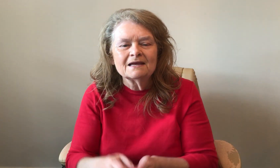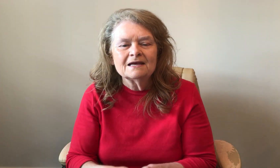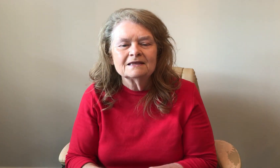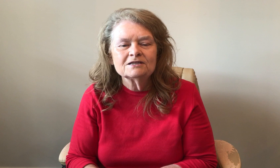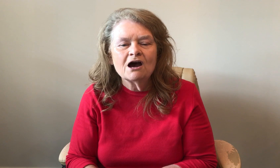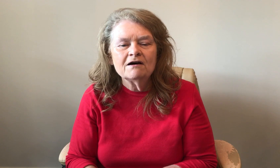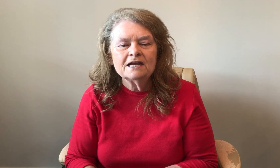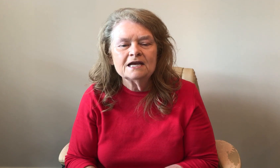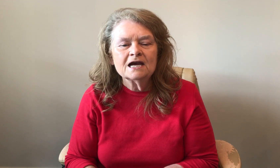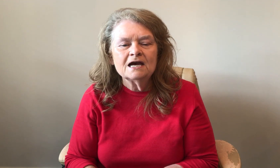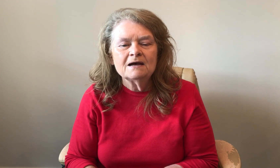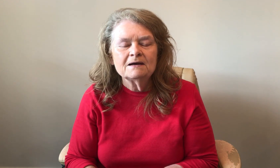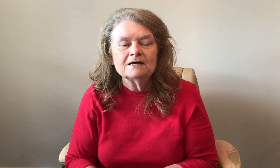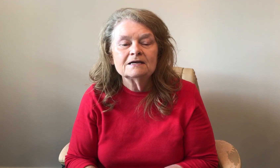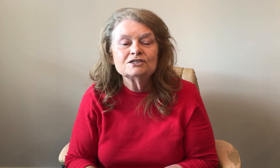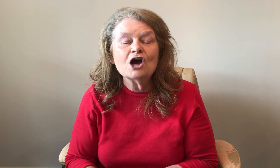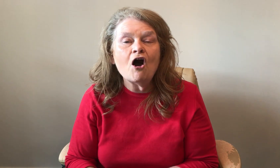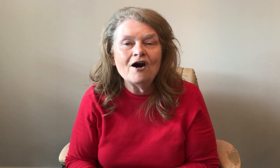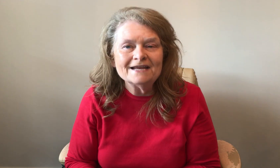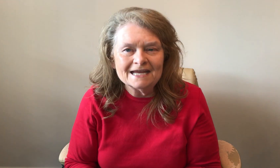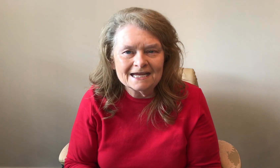The dawning,